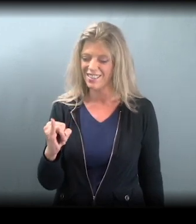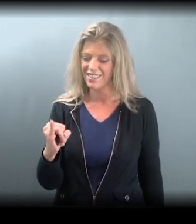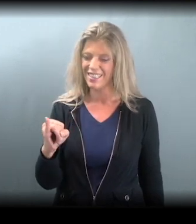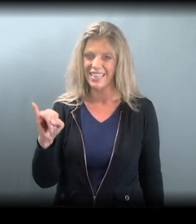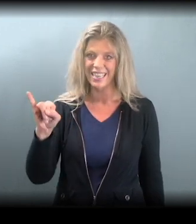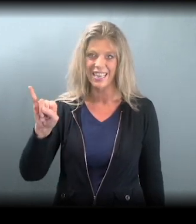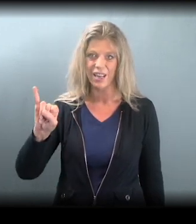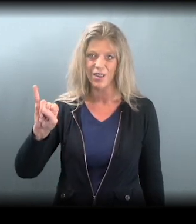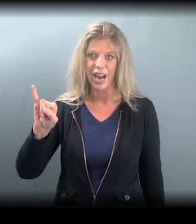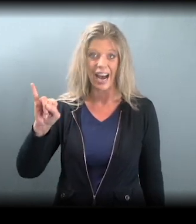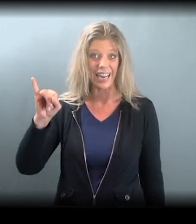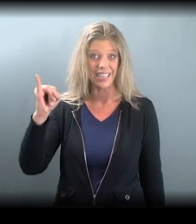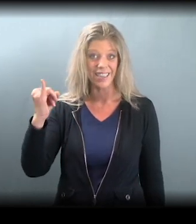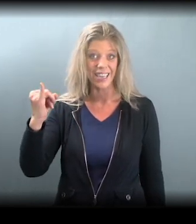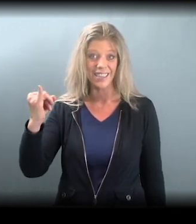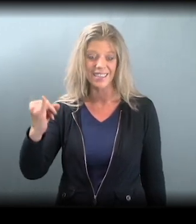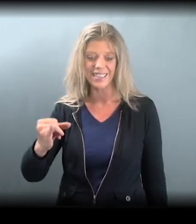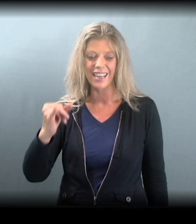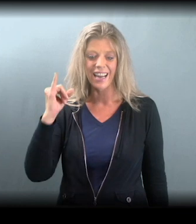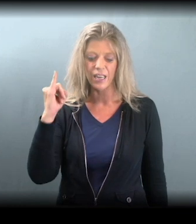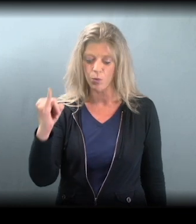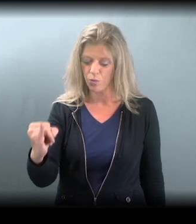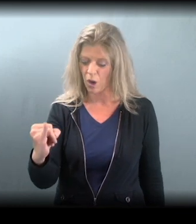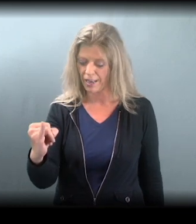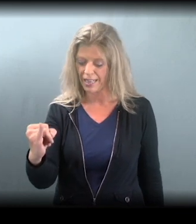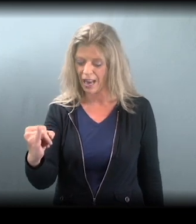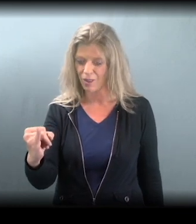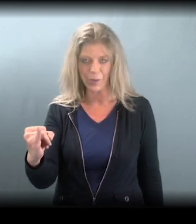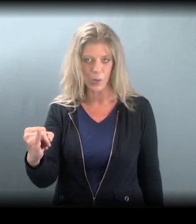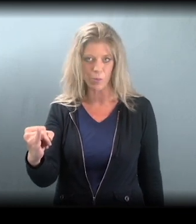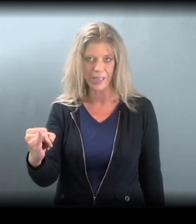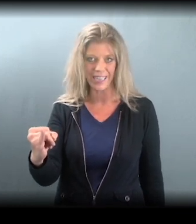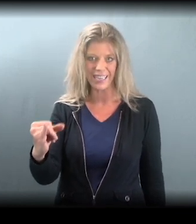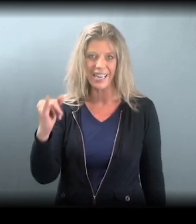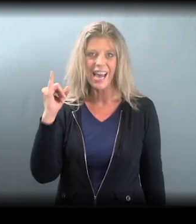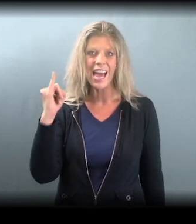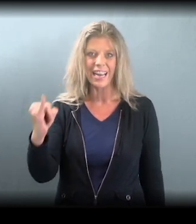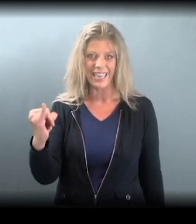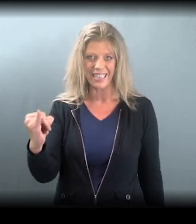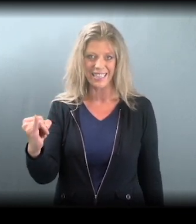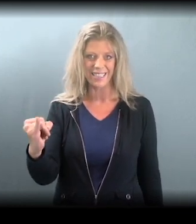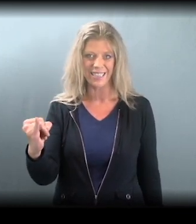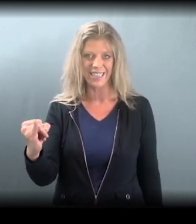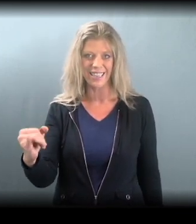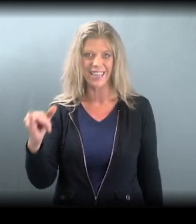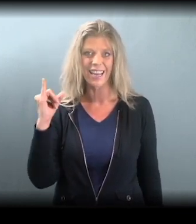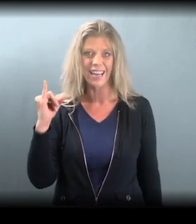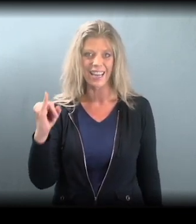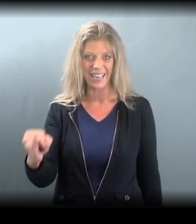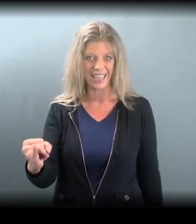is. Have your I and your S. You rock it out a little bit. Is,